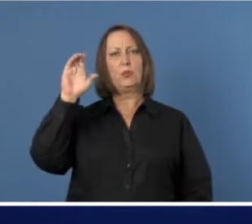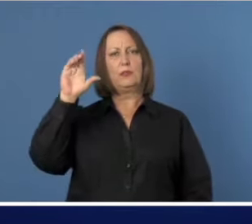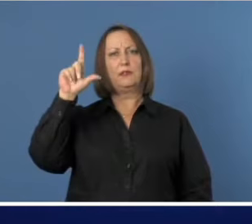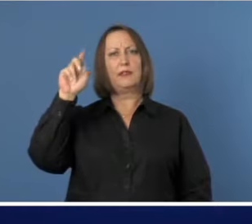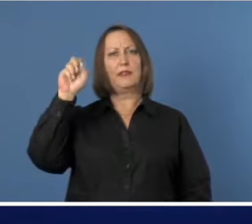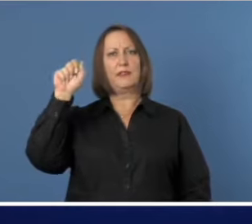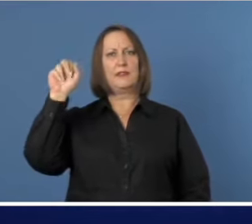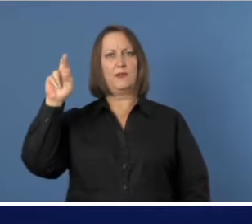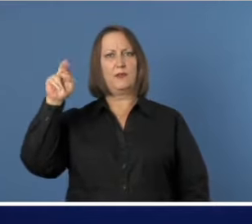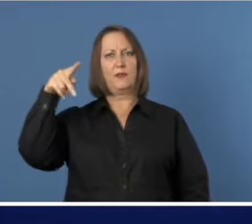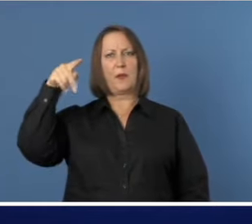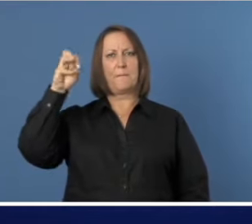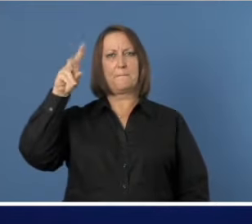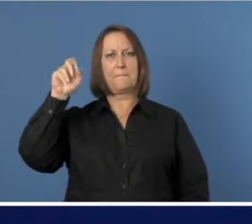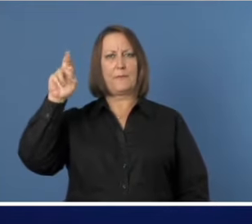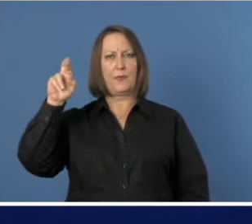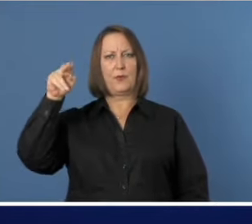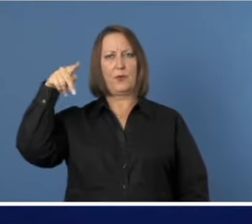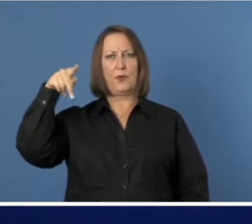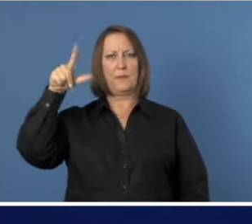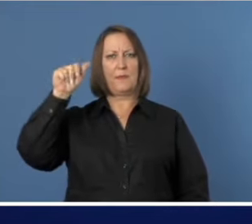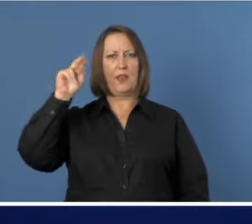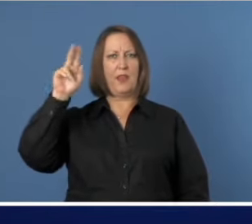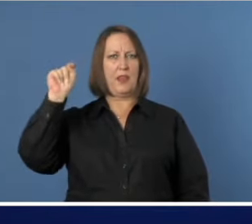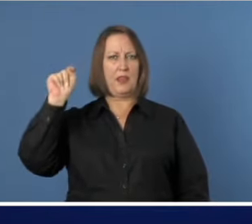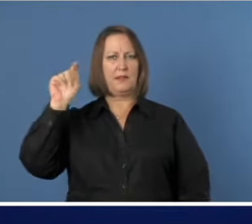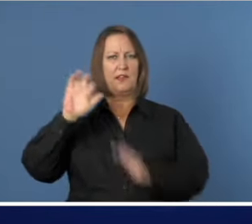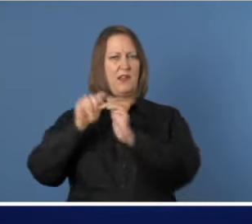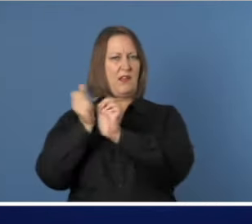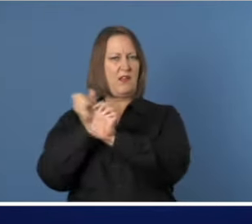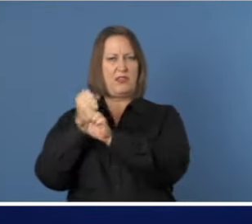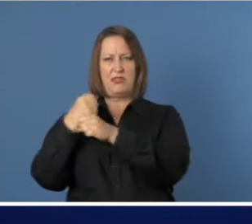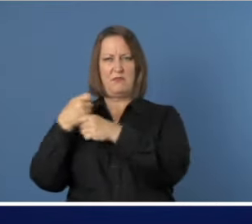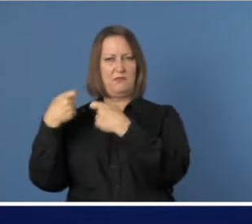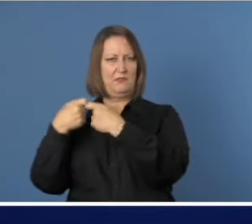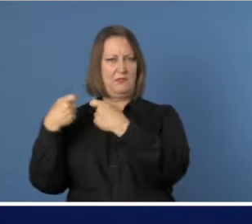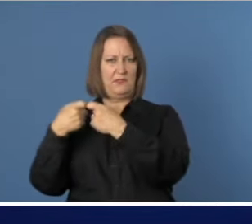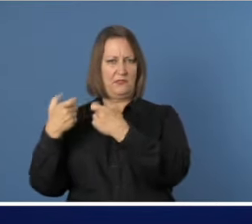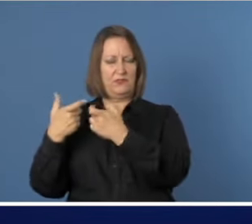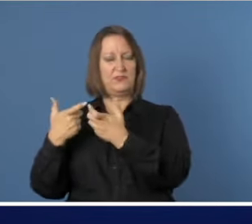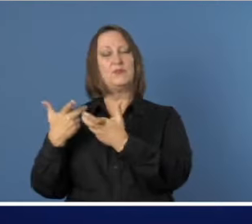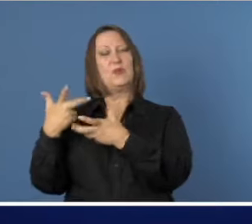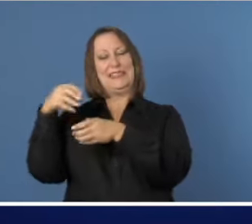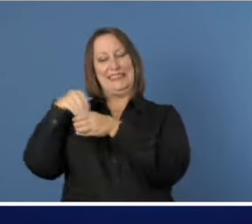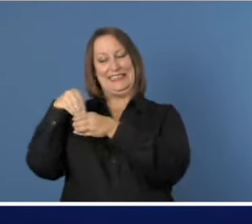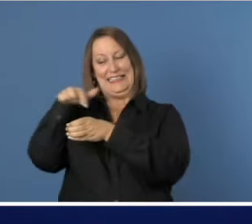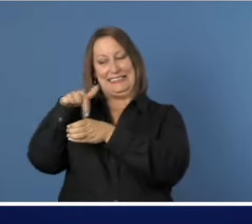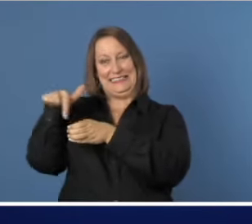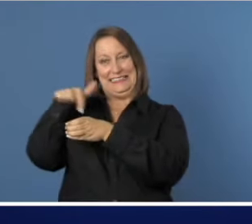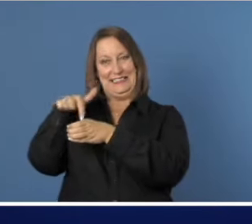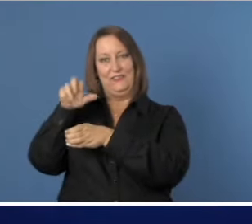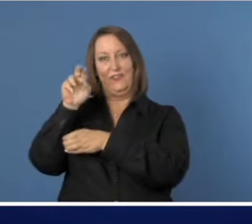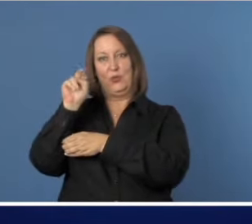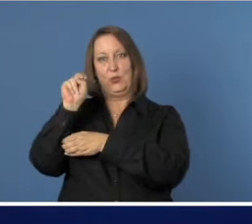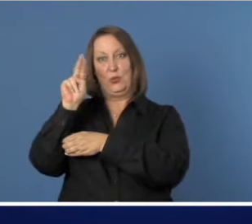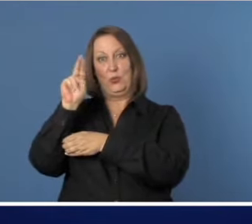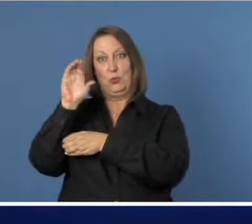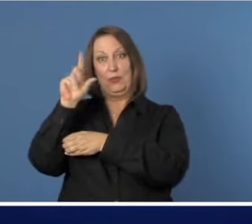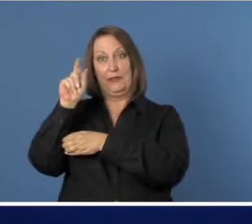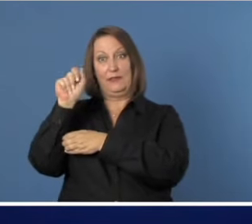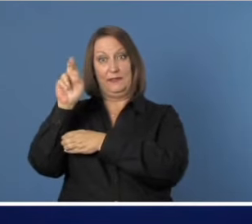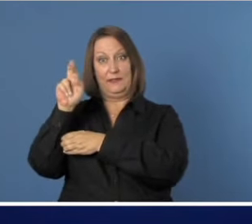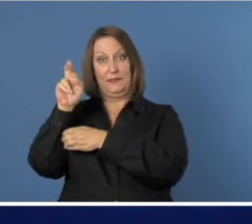Nuclear power plants use the heat generated from nuclear fission in a contained environment to convert